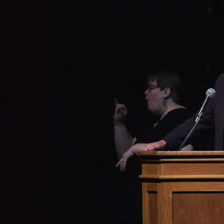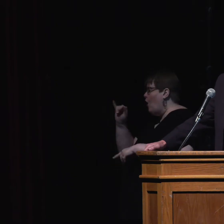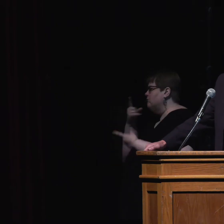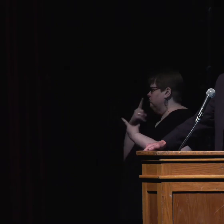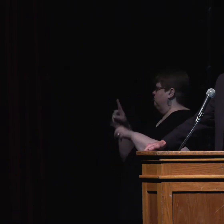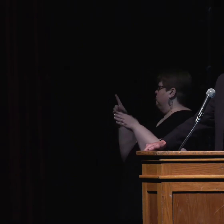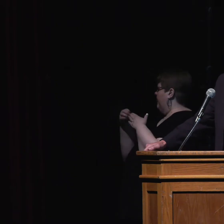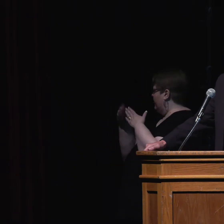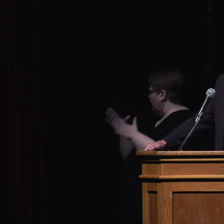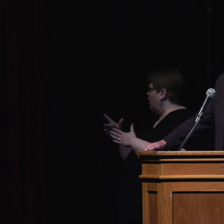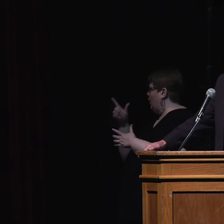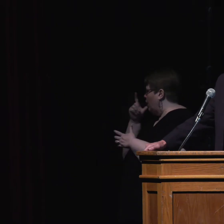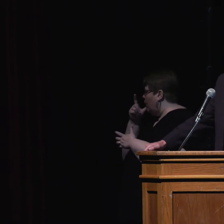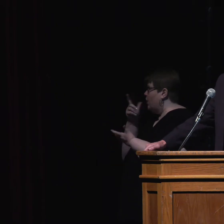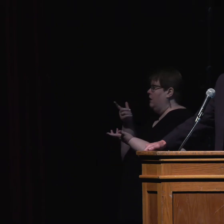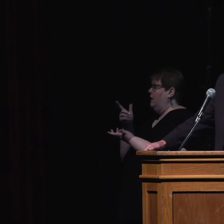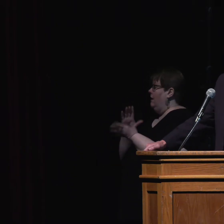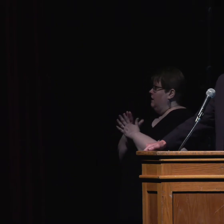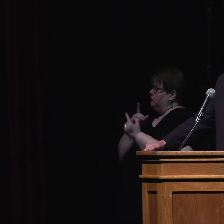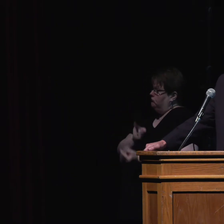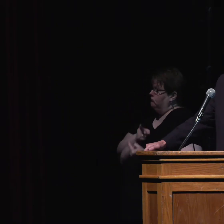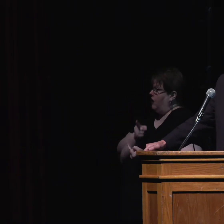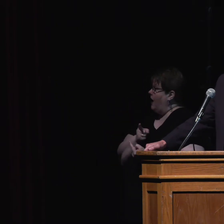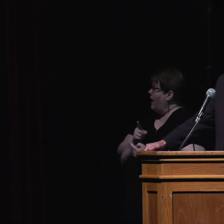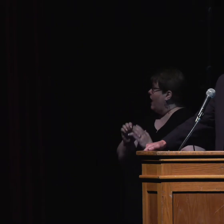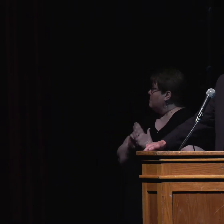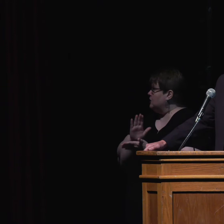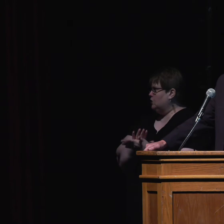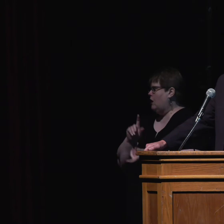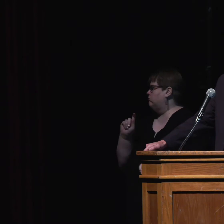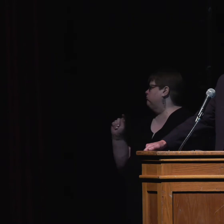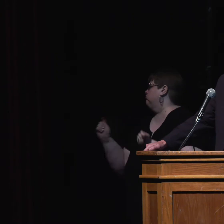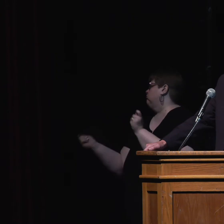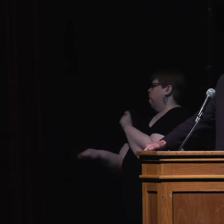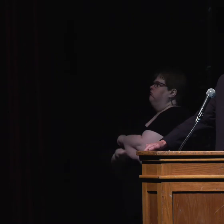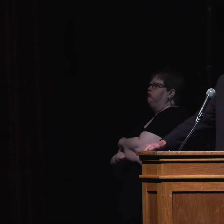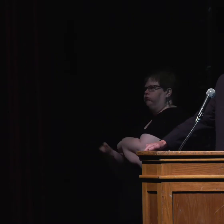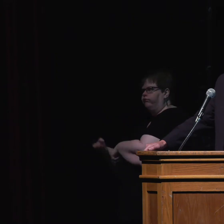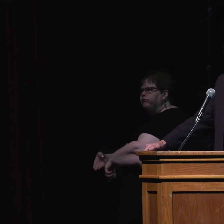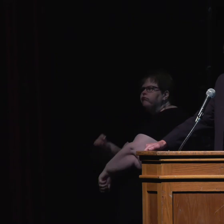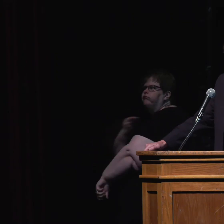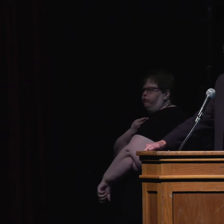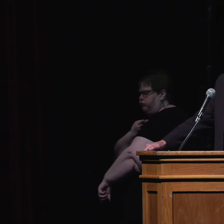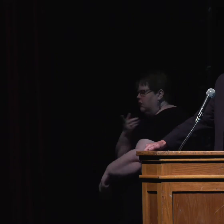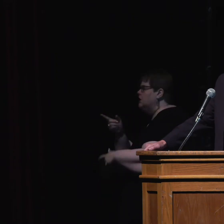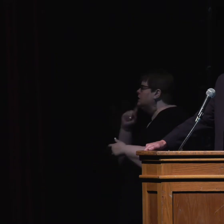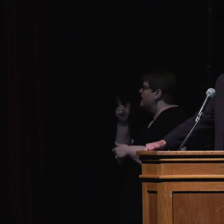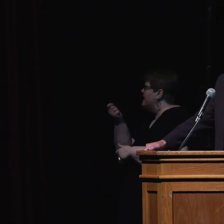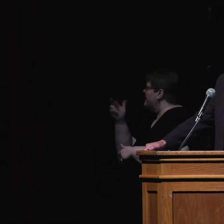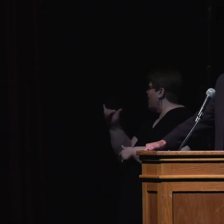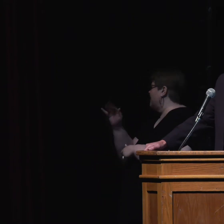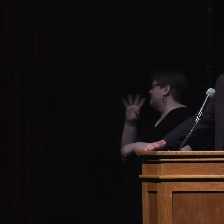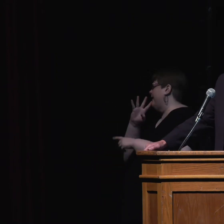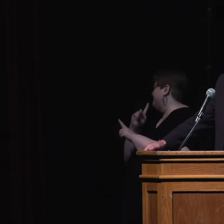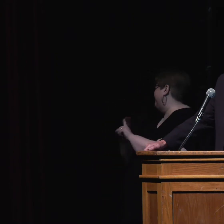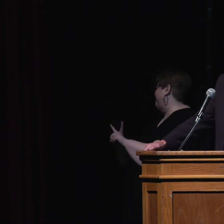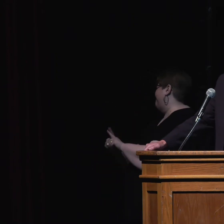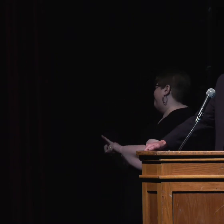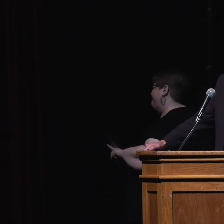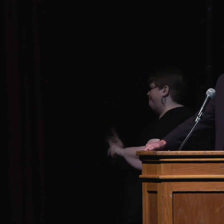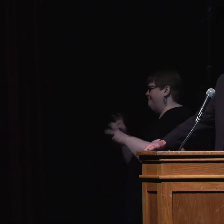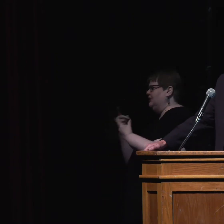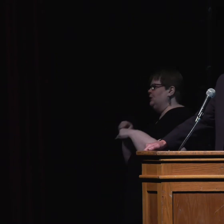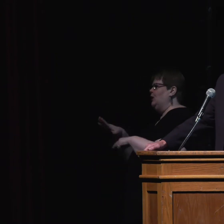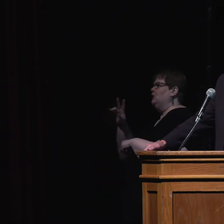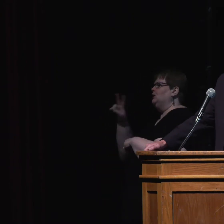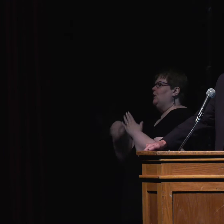a successful leader who turned his once struggling elementary school around. And while Gary talked on a variety of subjects during his